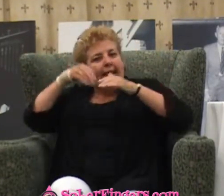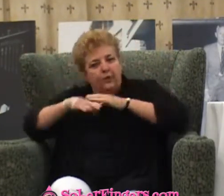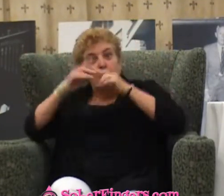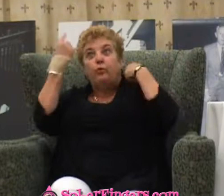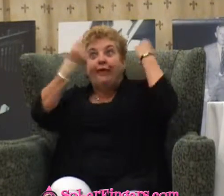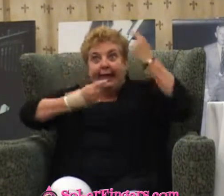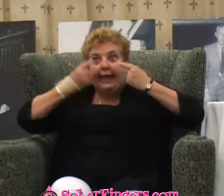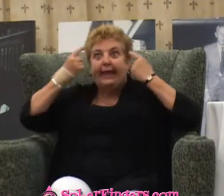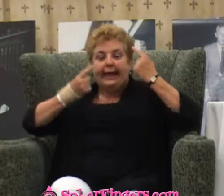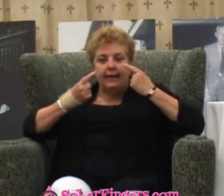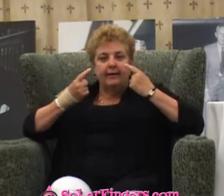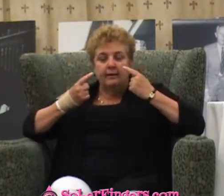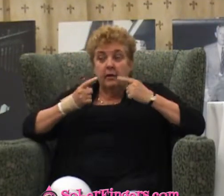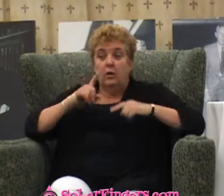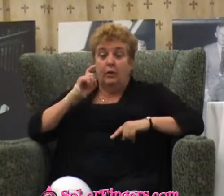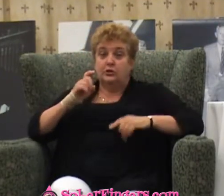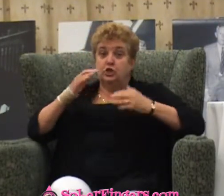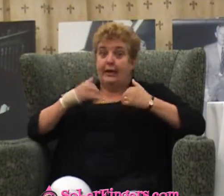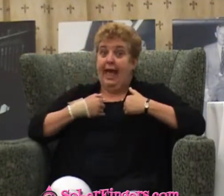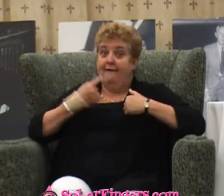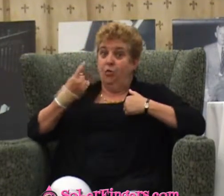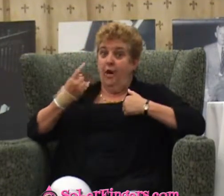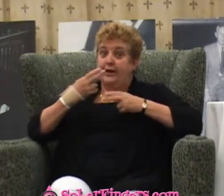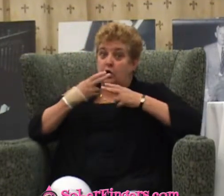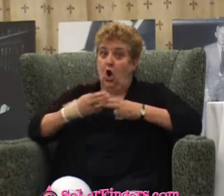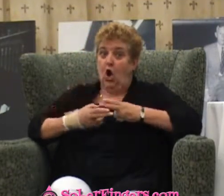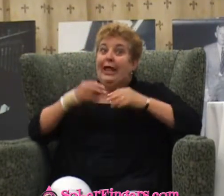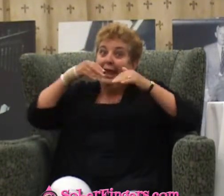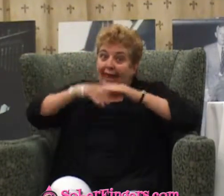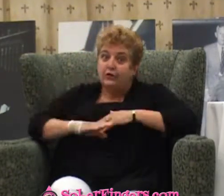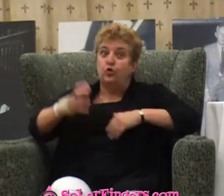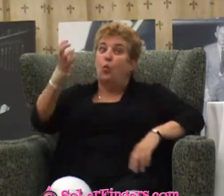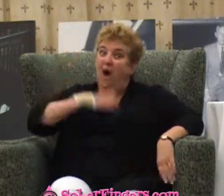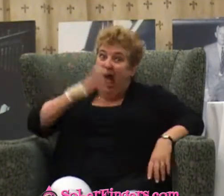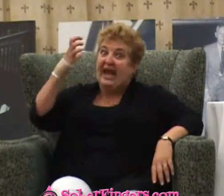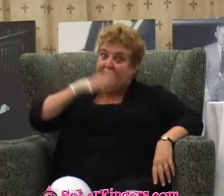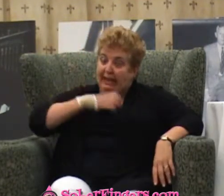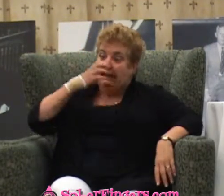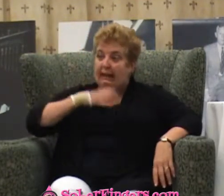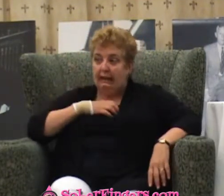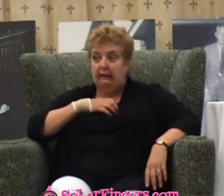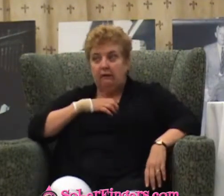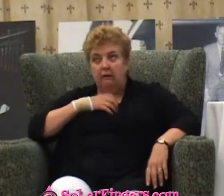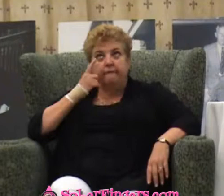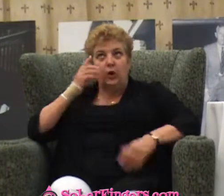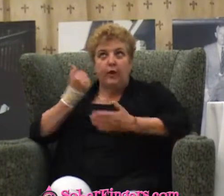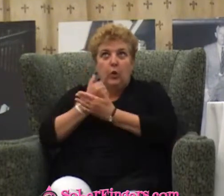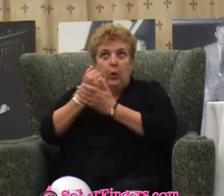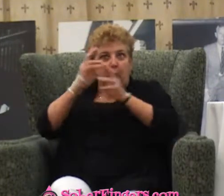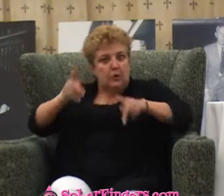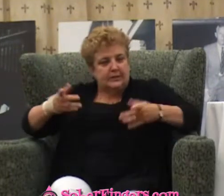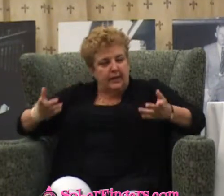We ought to have a chapter into whining, right? From the podium. At the noon meeting. No